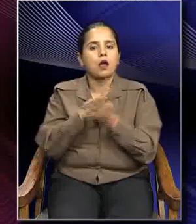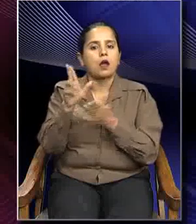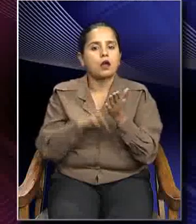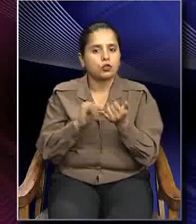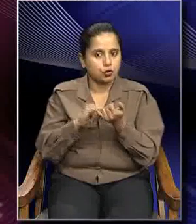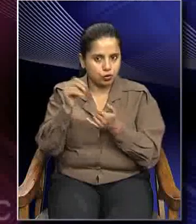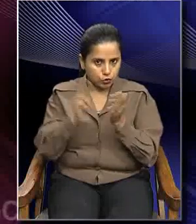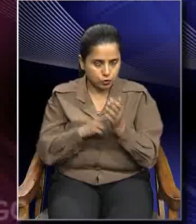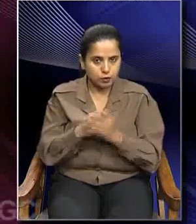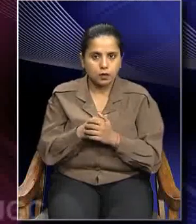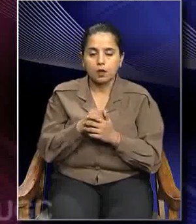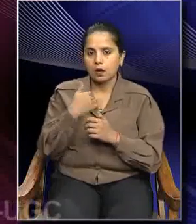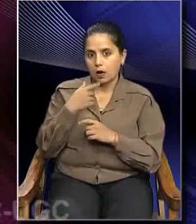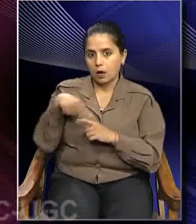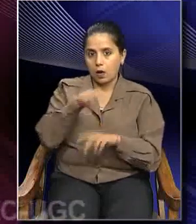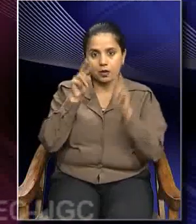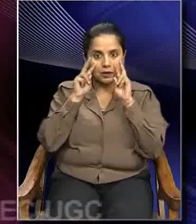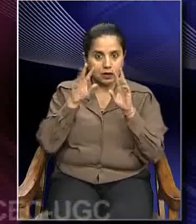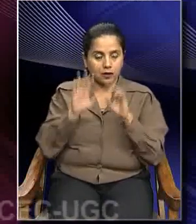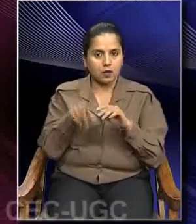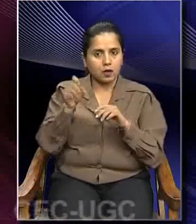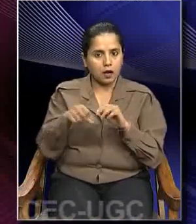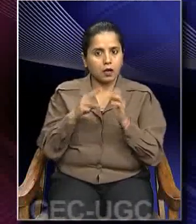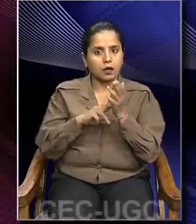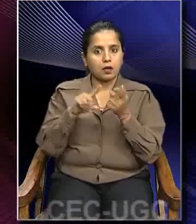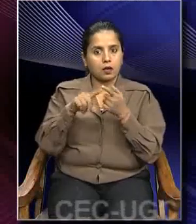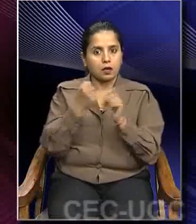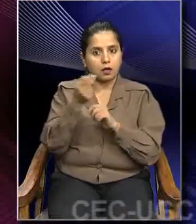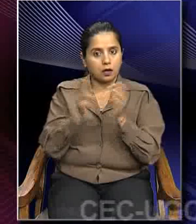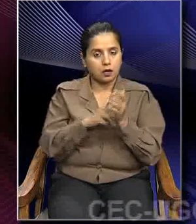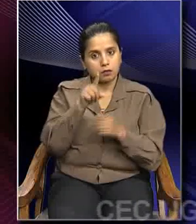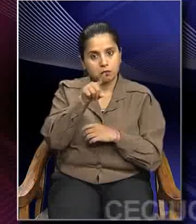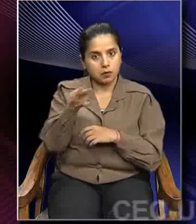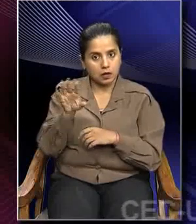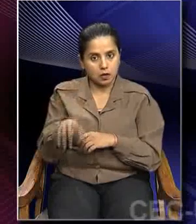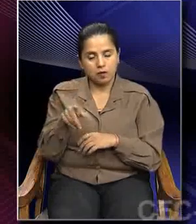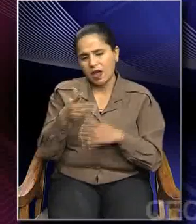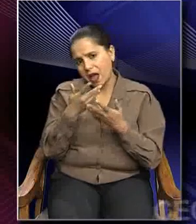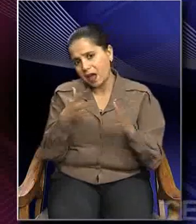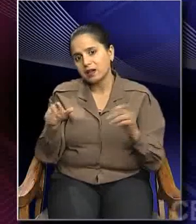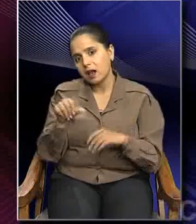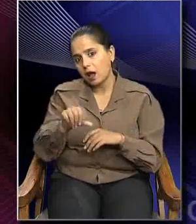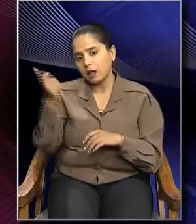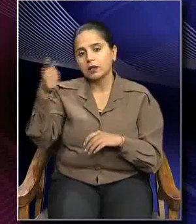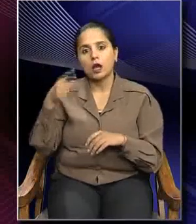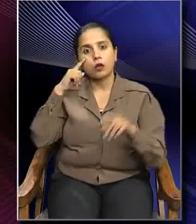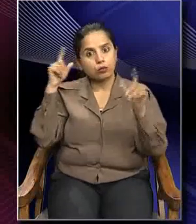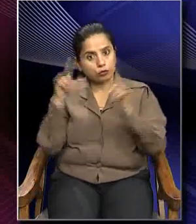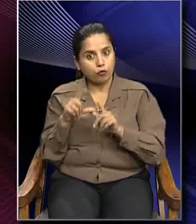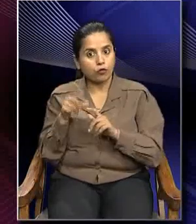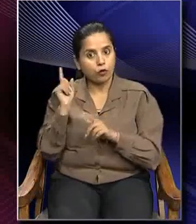So, we have seen that negation cannot be known by any other praman.